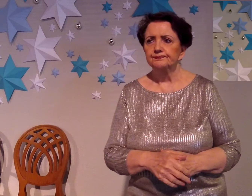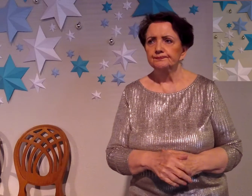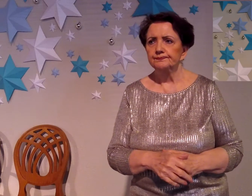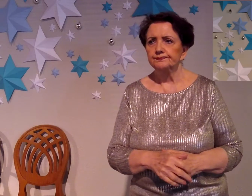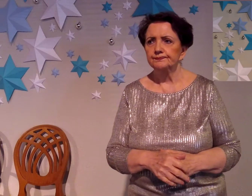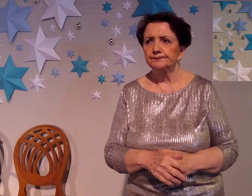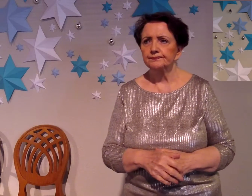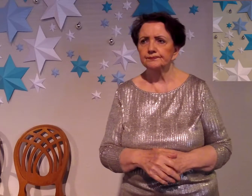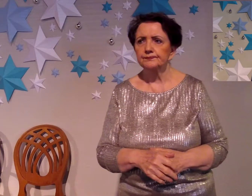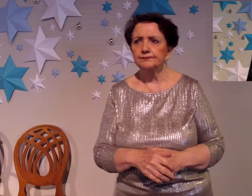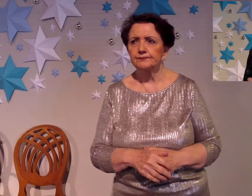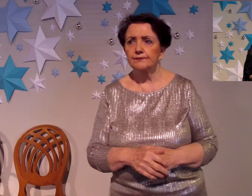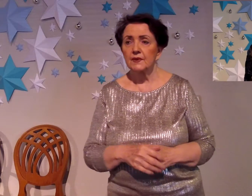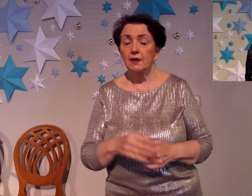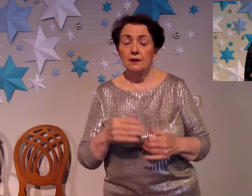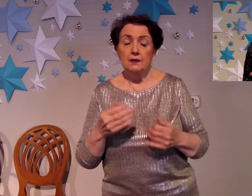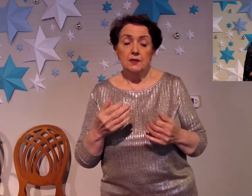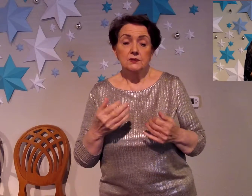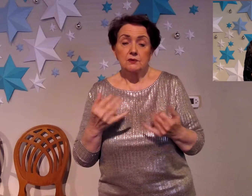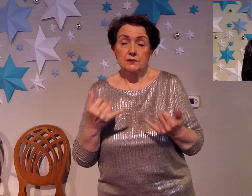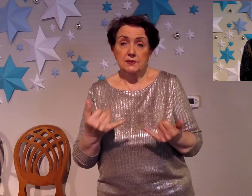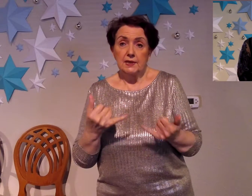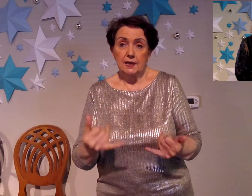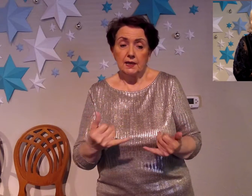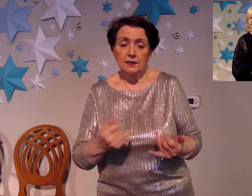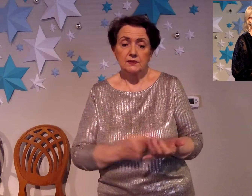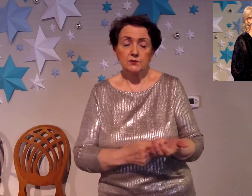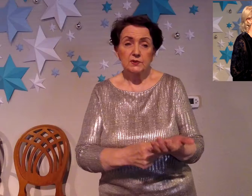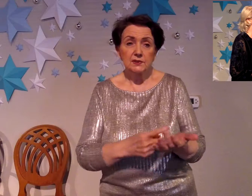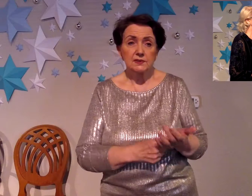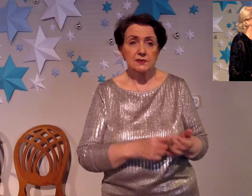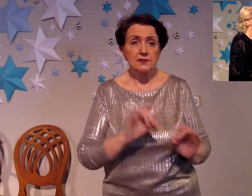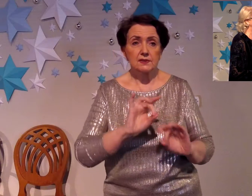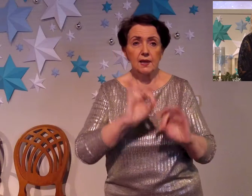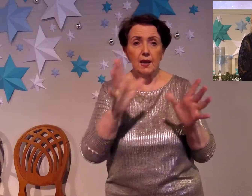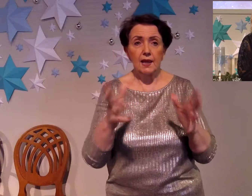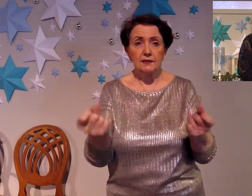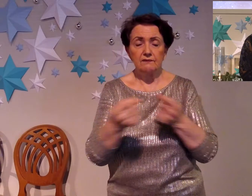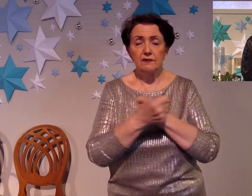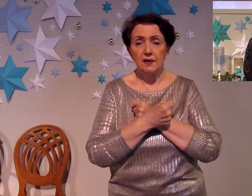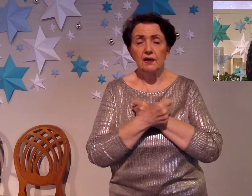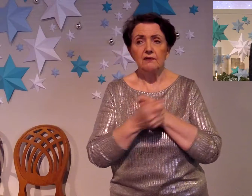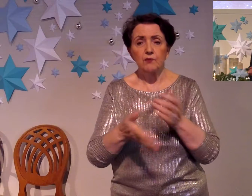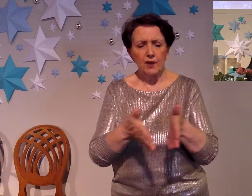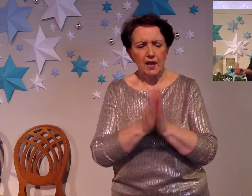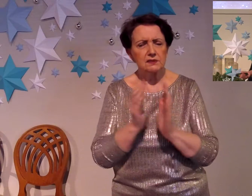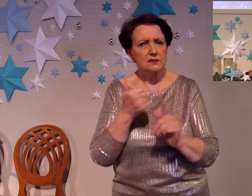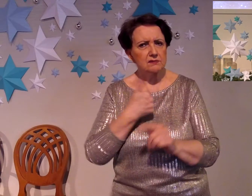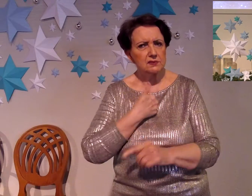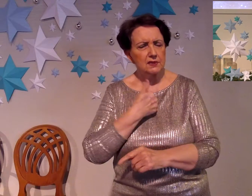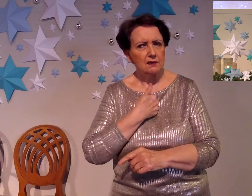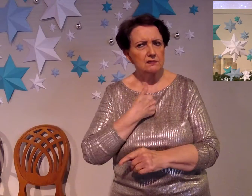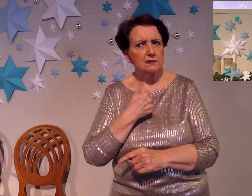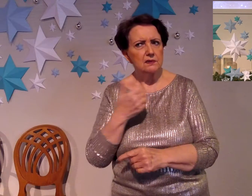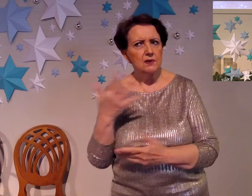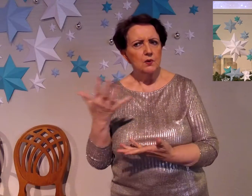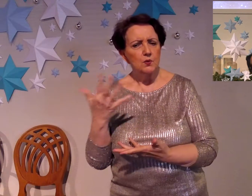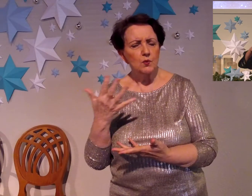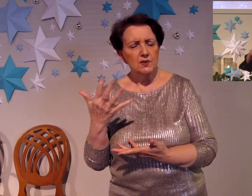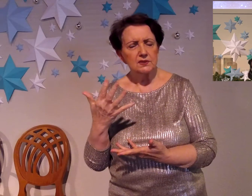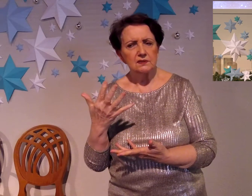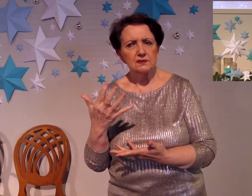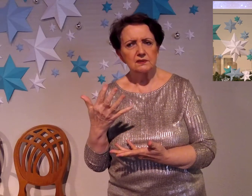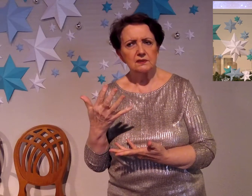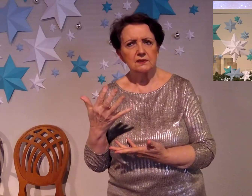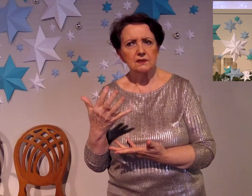And so today, as we talk about the light of love and we ask ourselves, what is it that